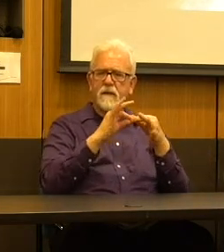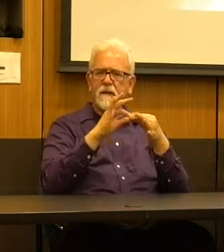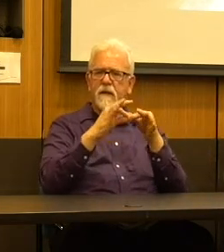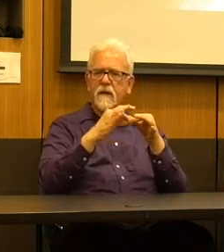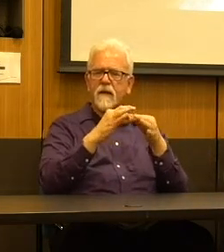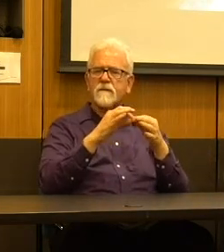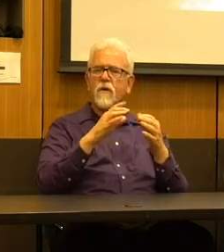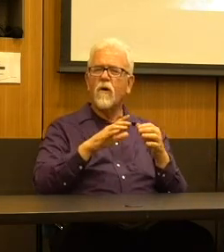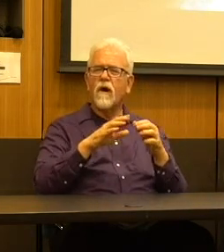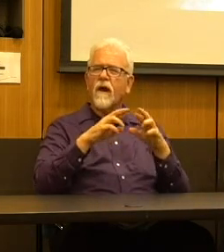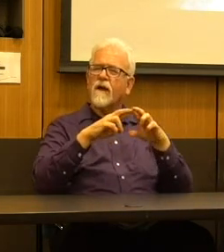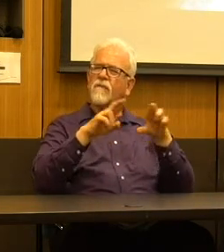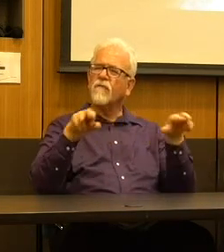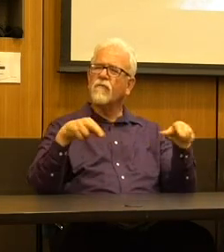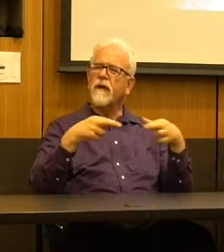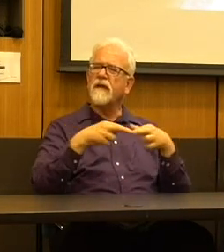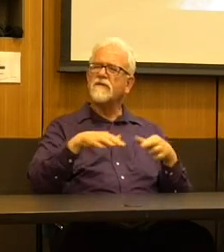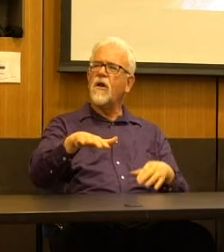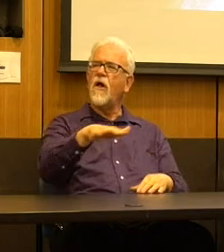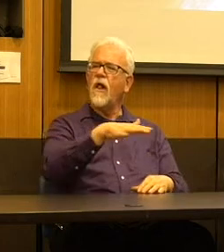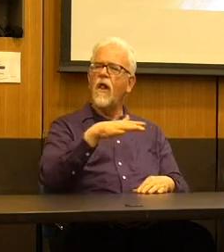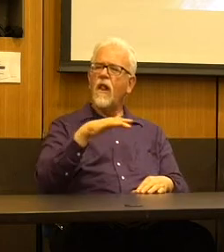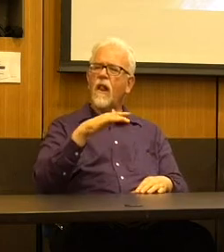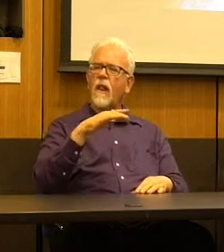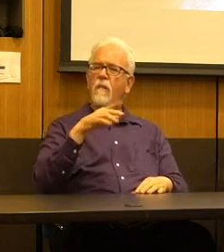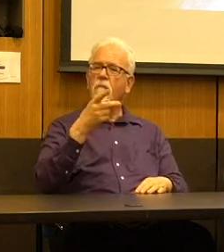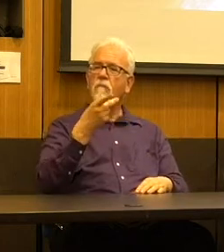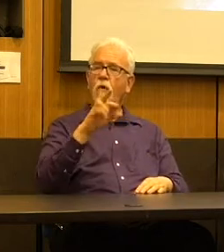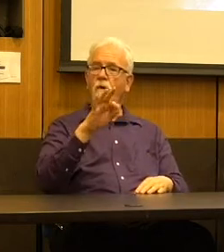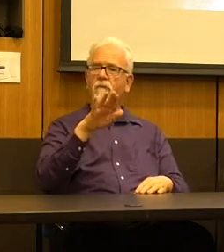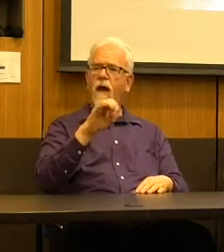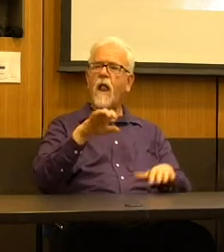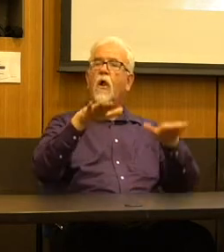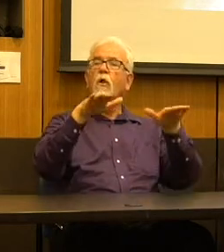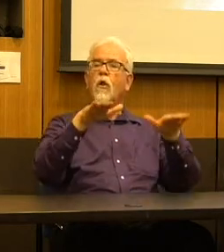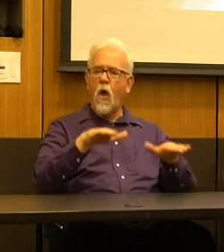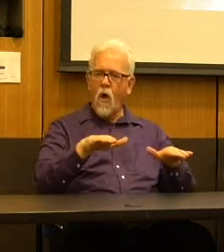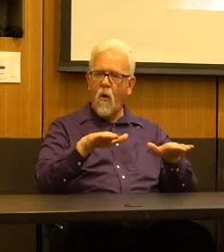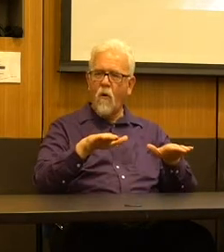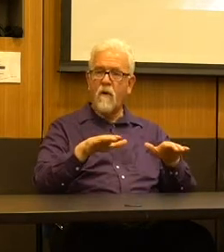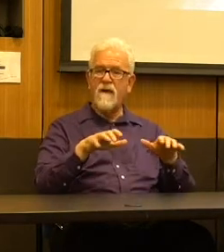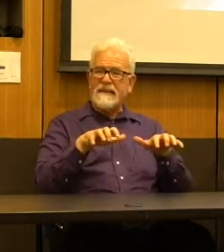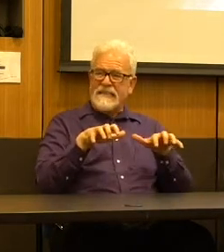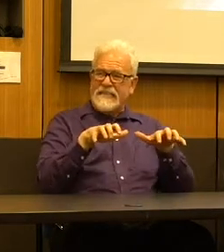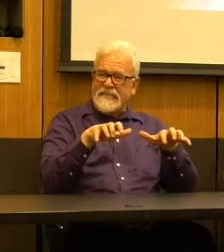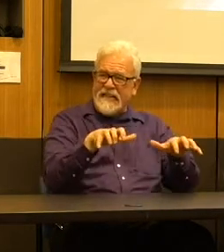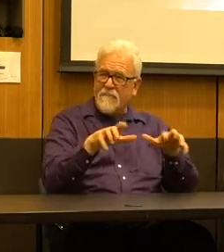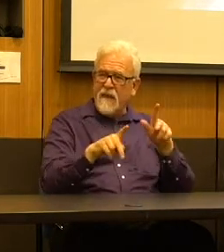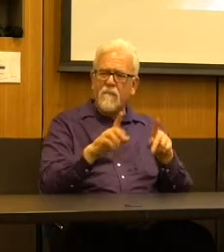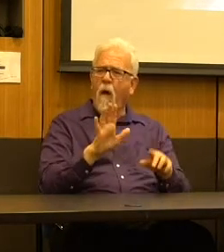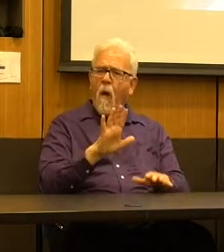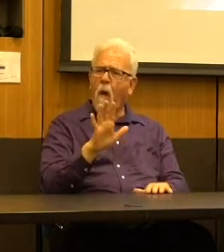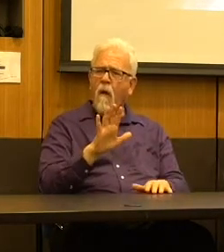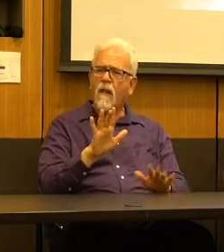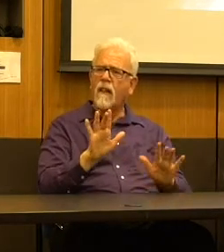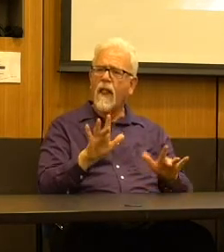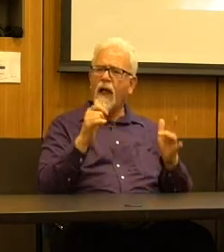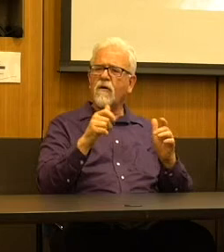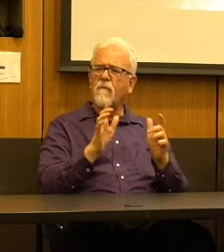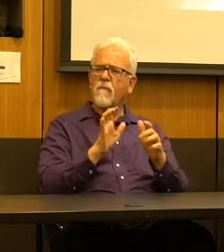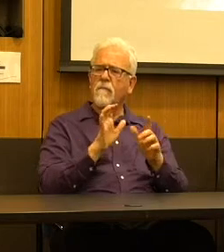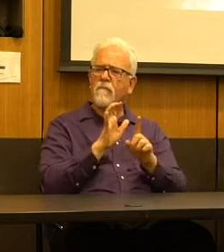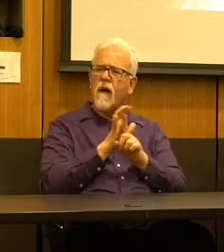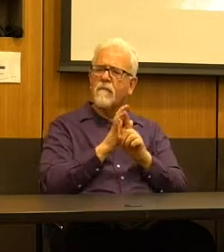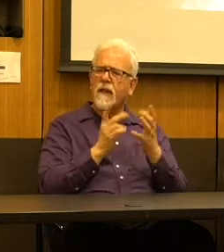this kind of regional profile that's quite low, that's relatively less densely populated. And indeed, this is